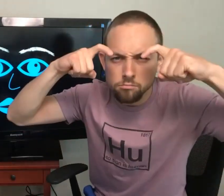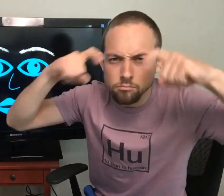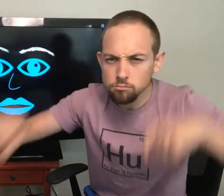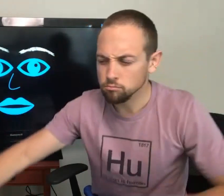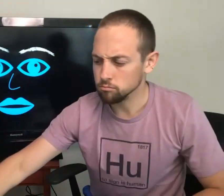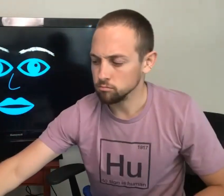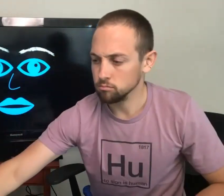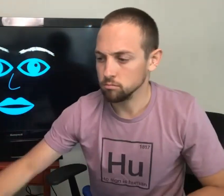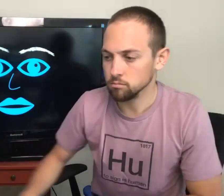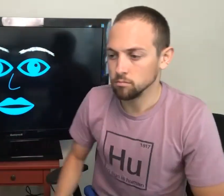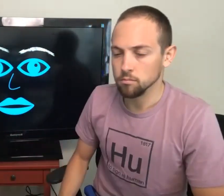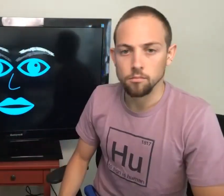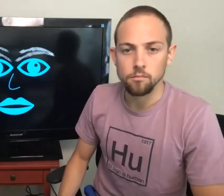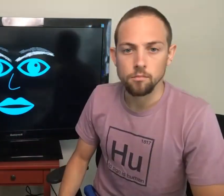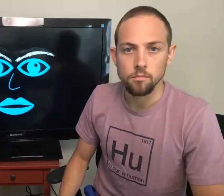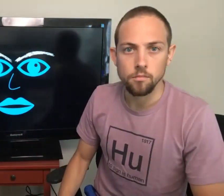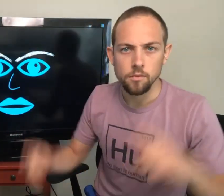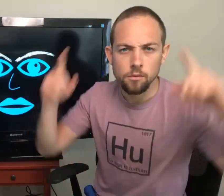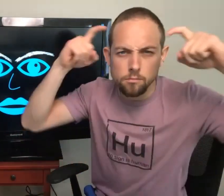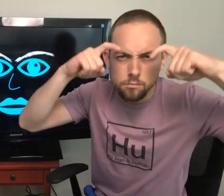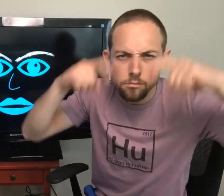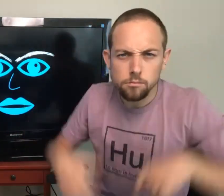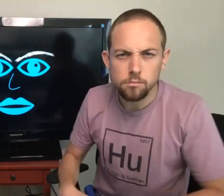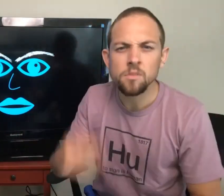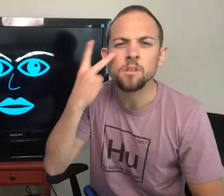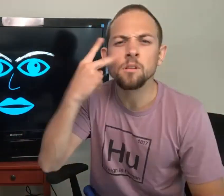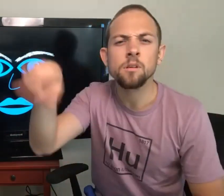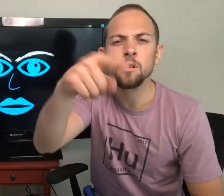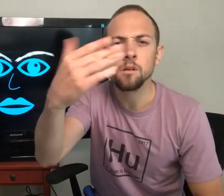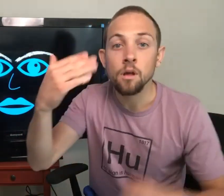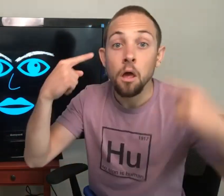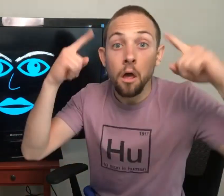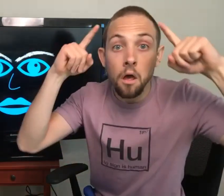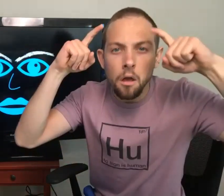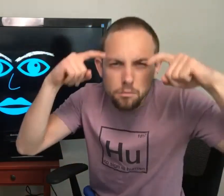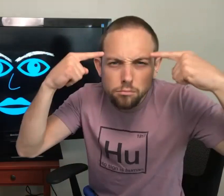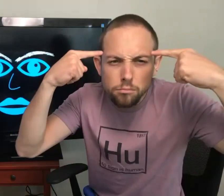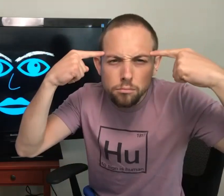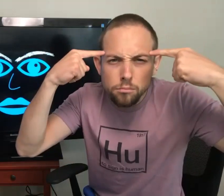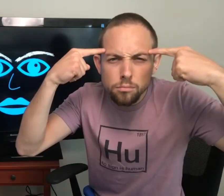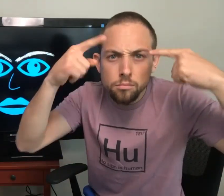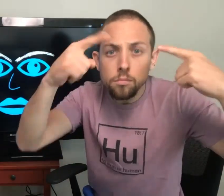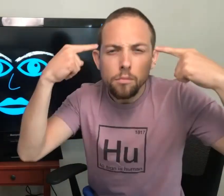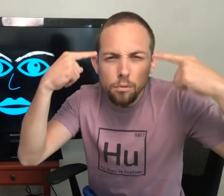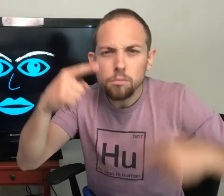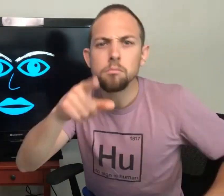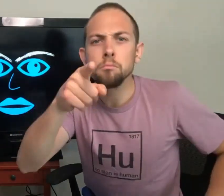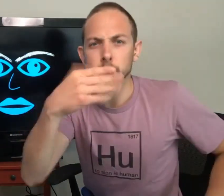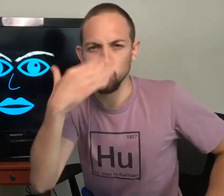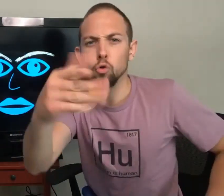need to furrow. Your eyebrows go down like this. Let me see your eyebrows go down. You